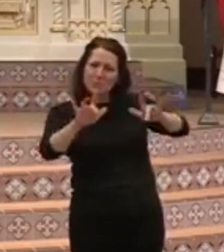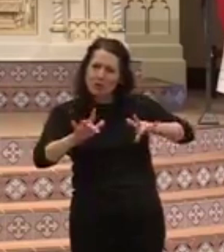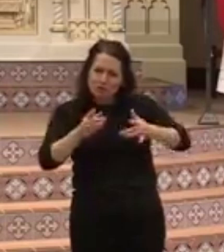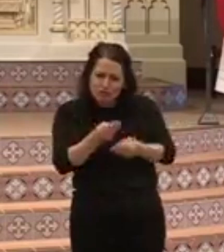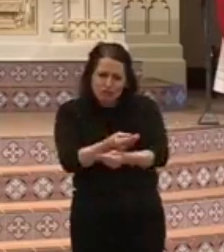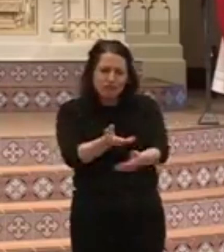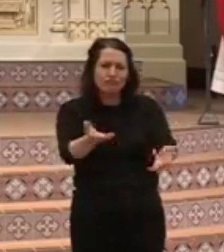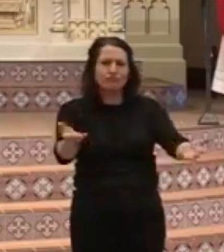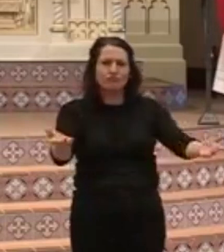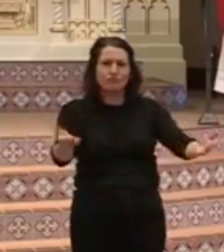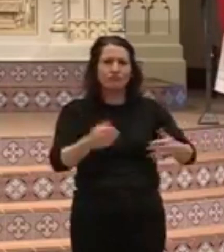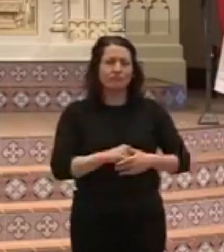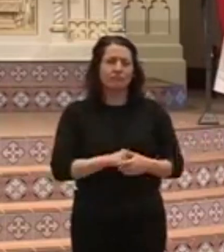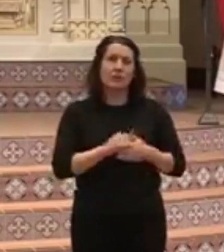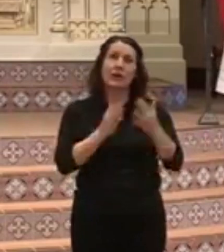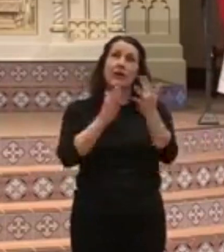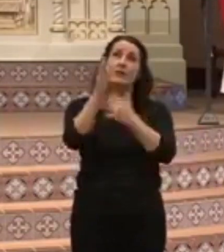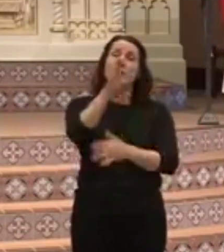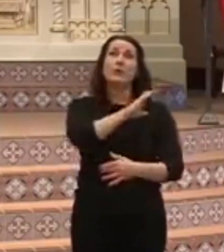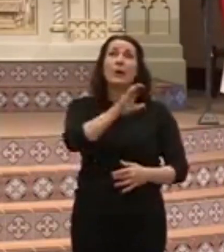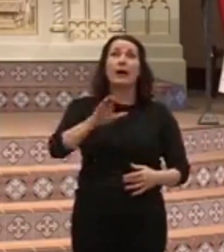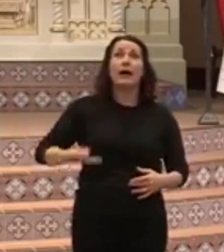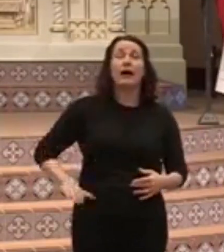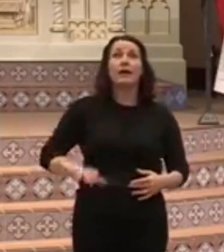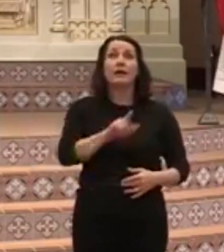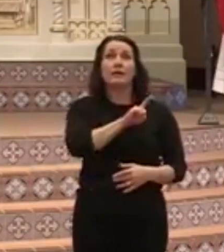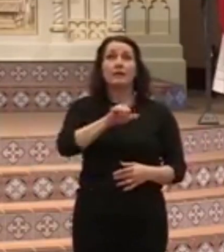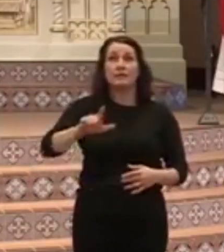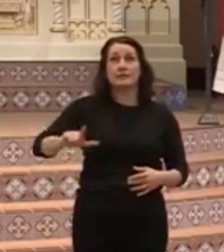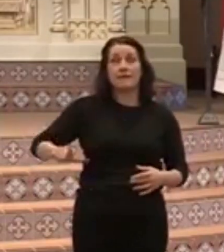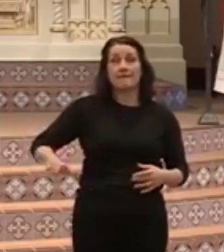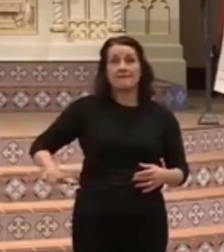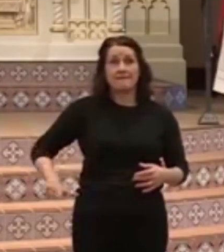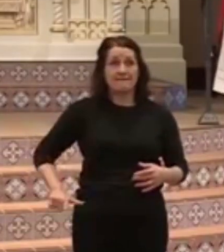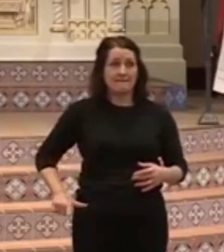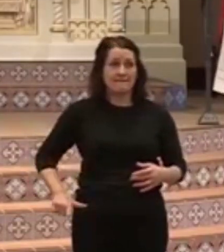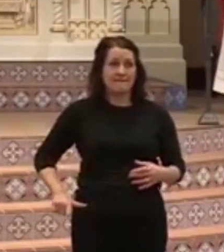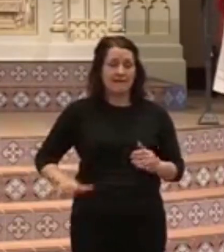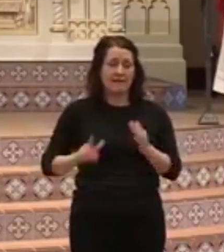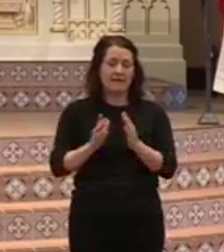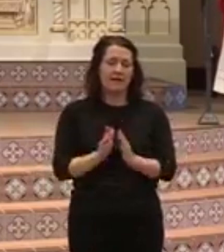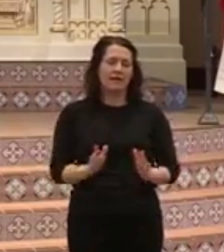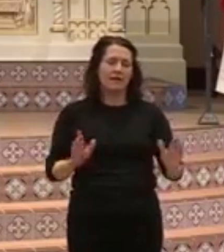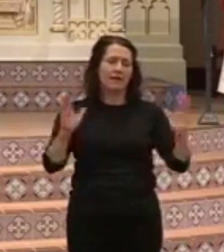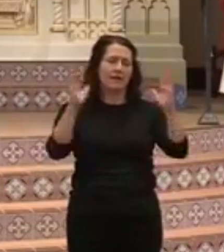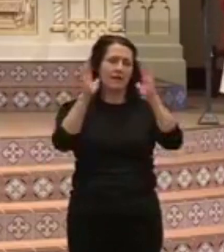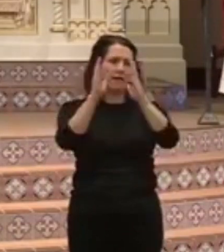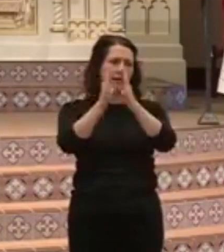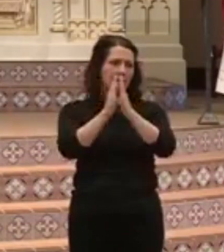hand. Through Christ our Lord.